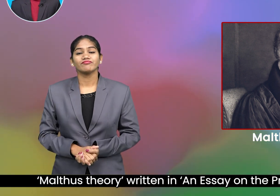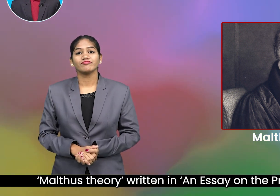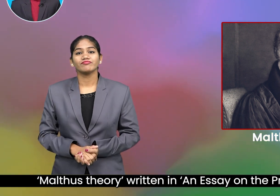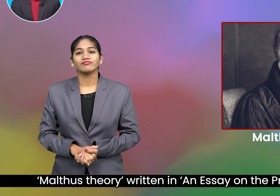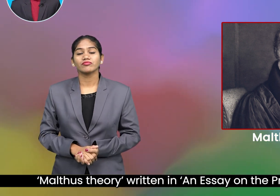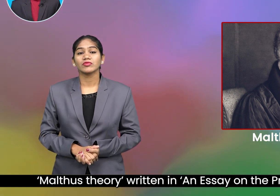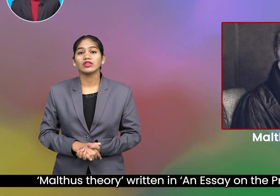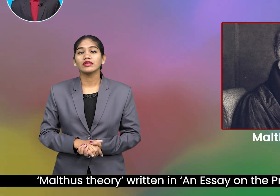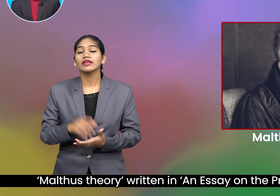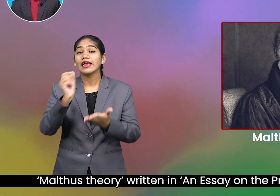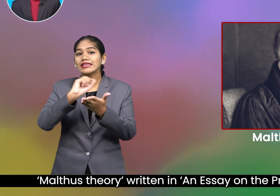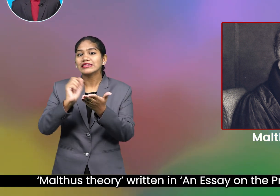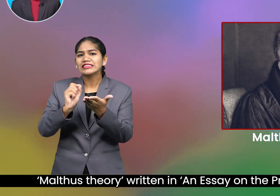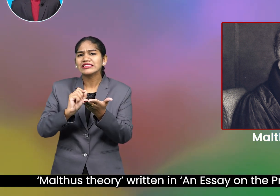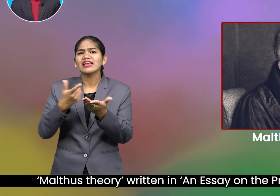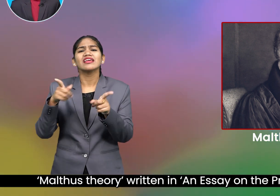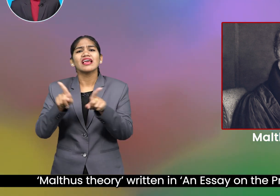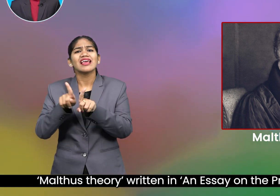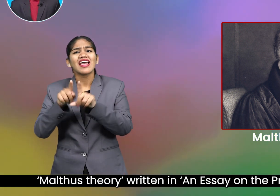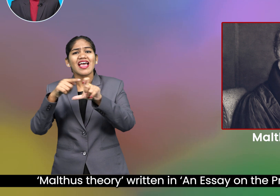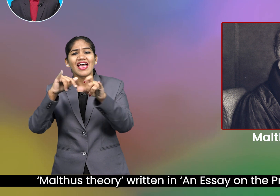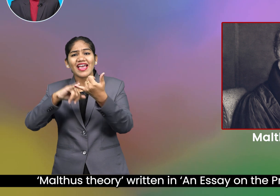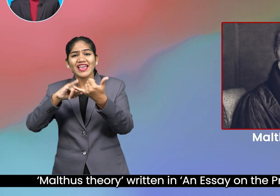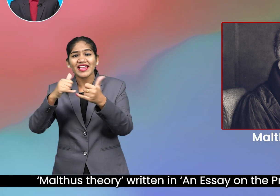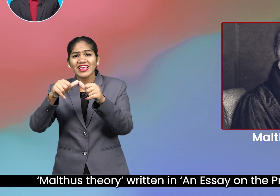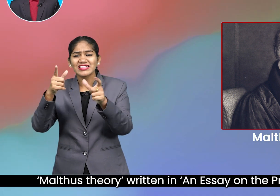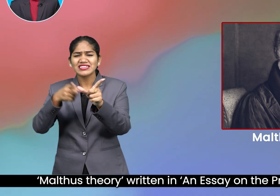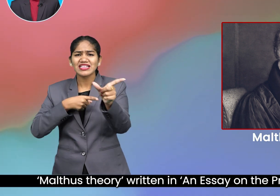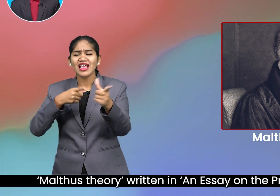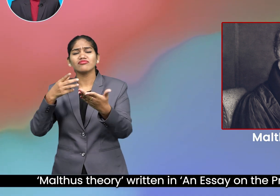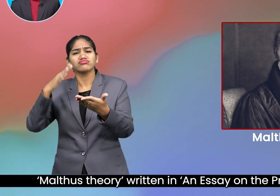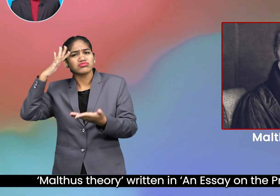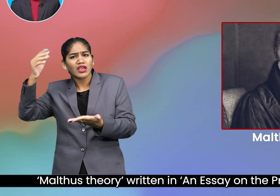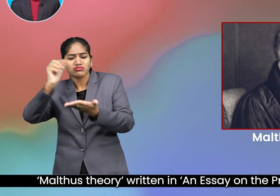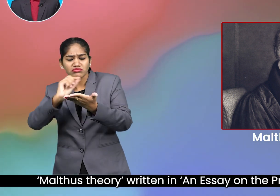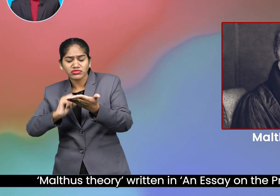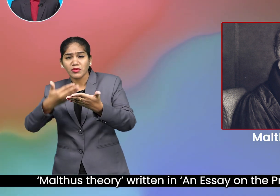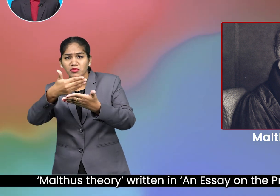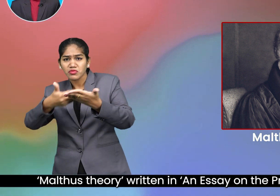Written in an essay on the principles of population.